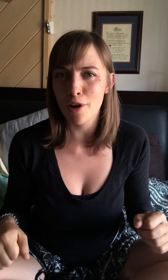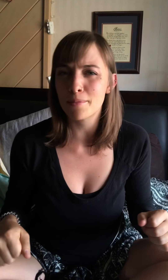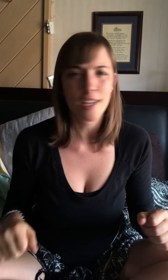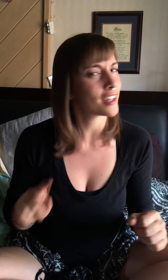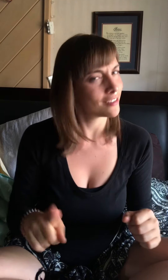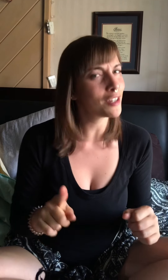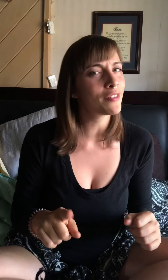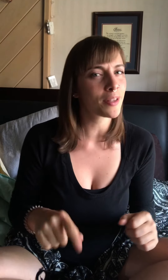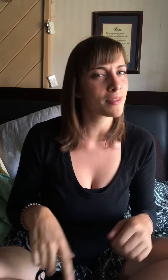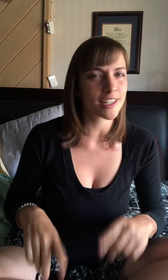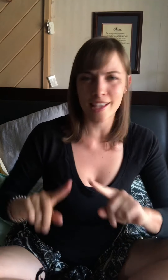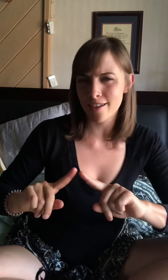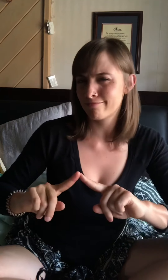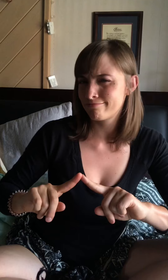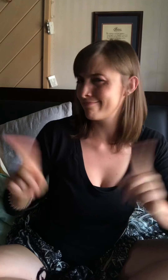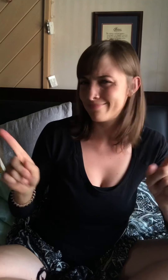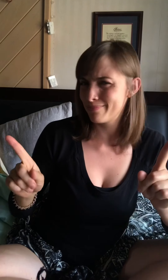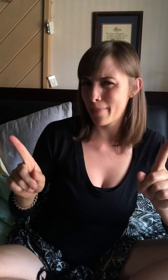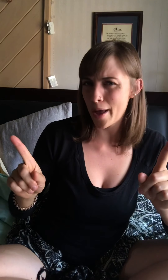interrupting and you have something to say. But